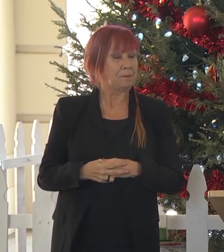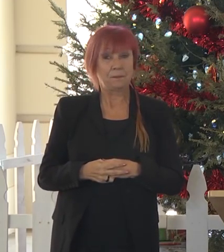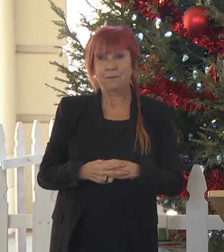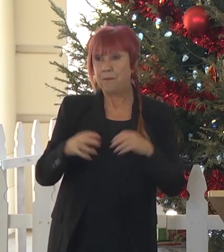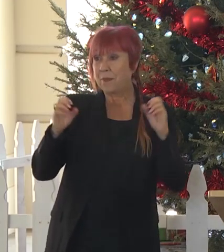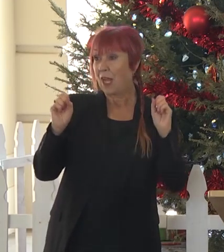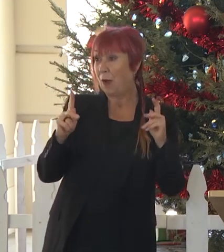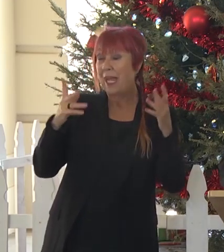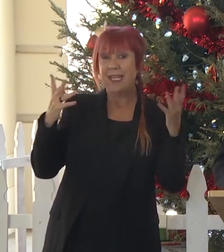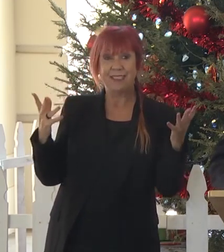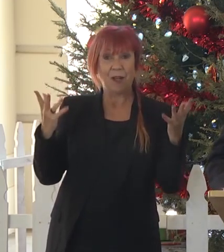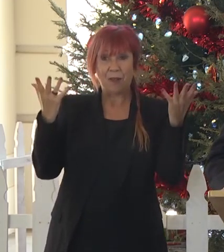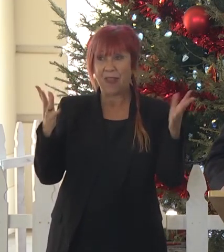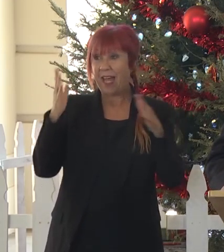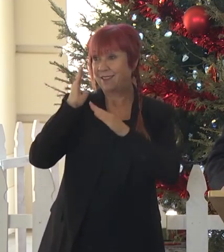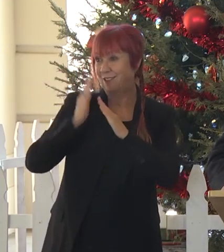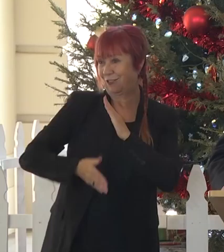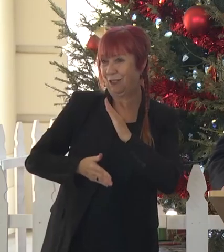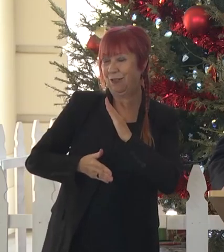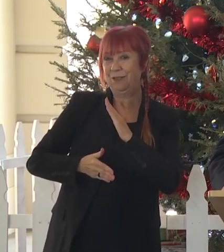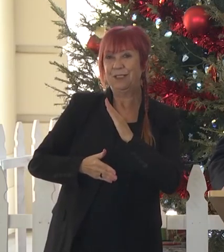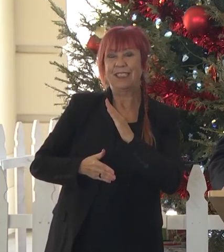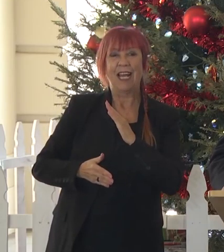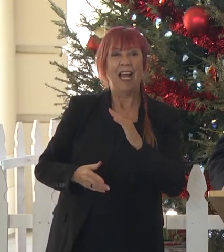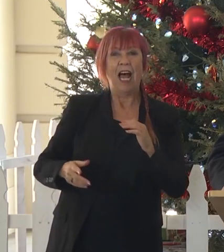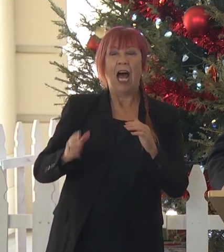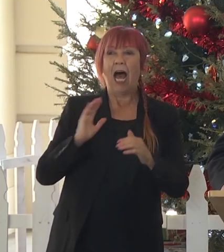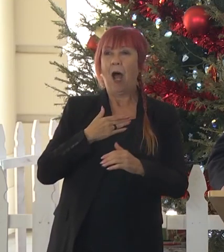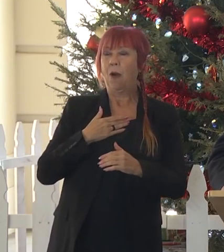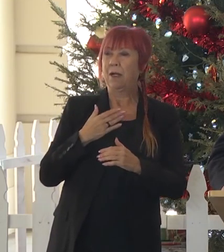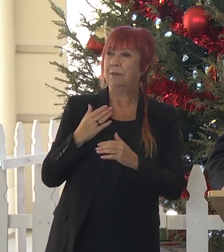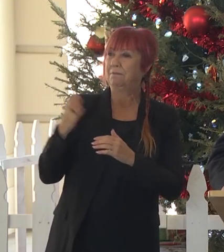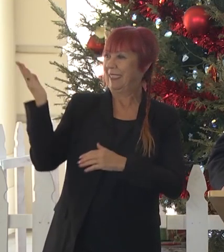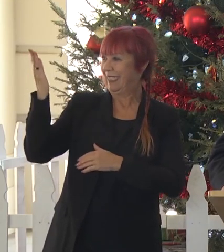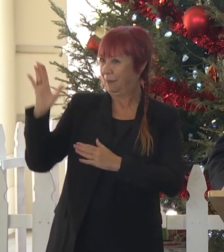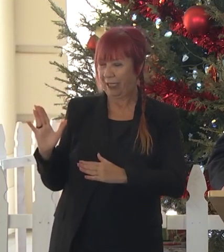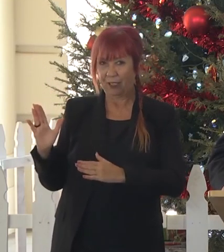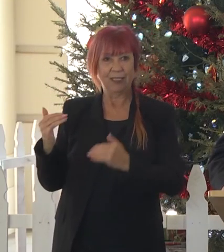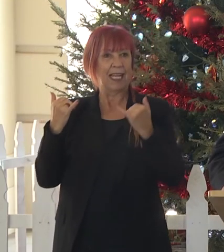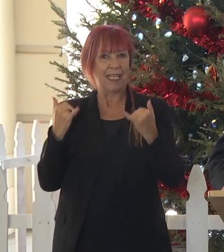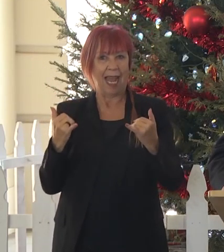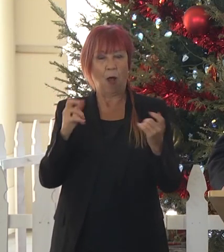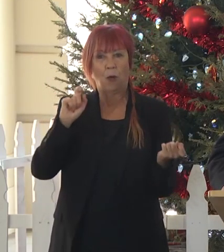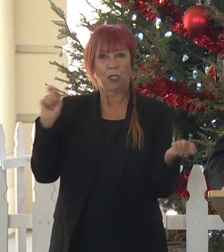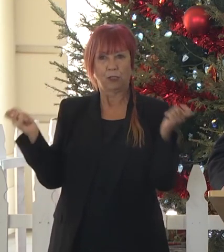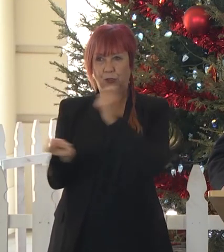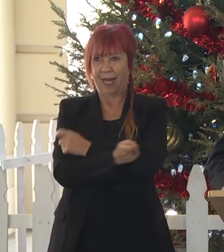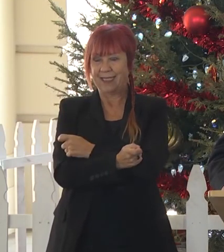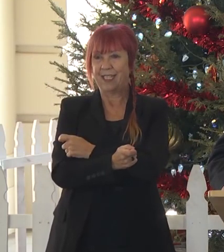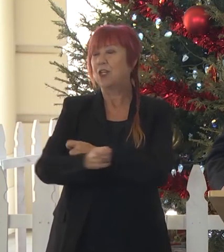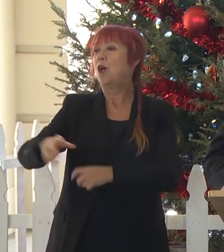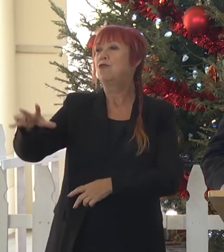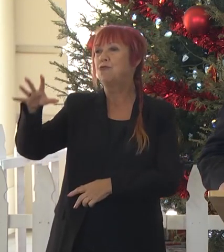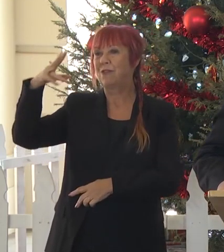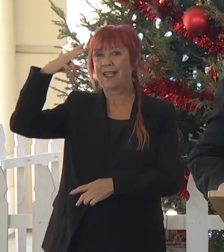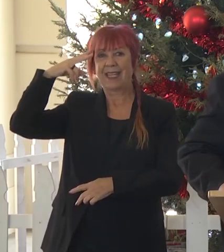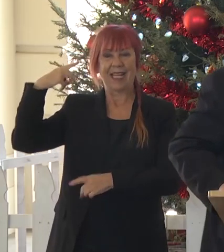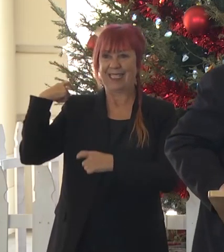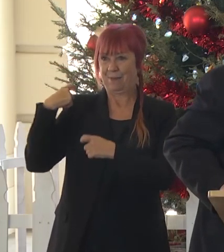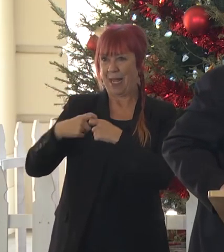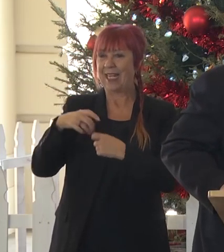Okay, so that concludes the primary speakers. We're going to now transition to our Spanish speakers.